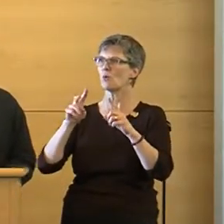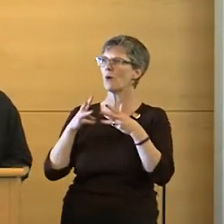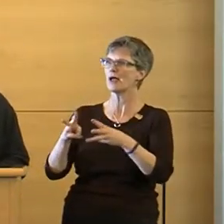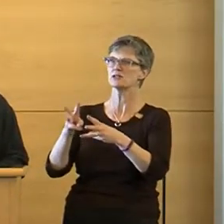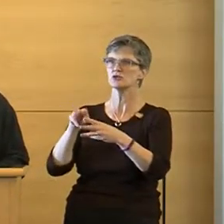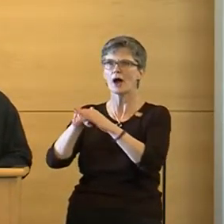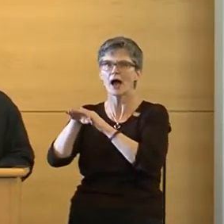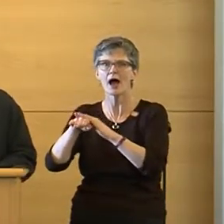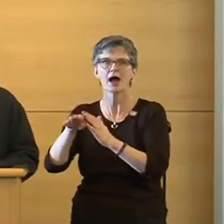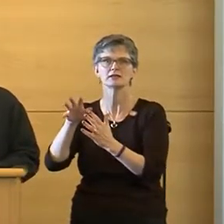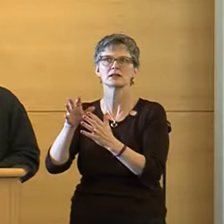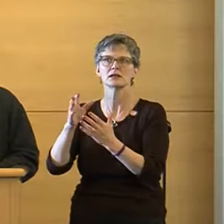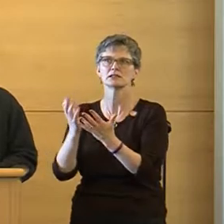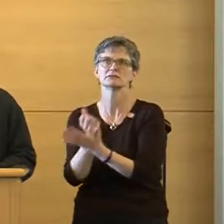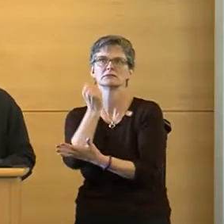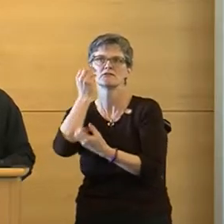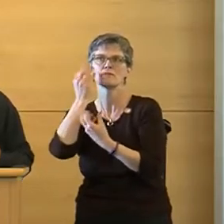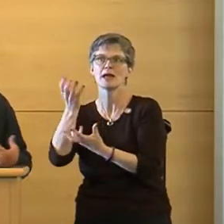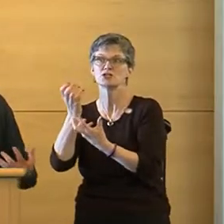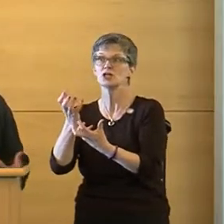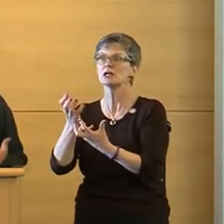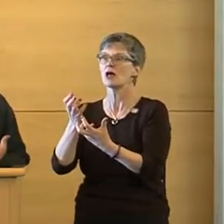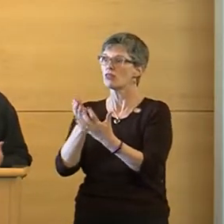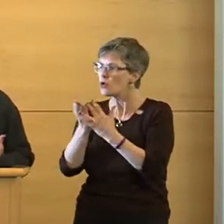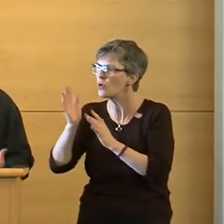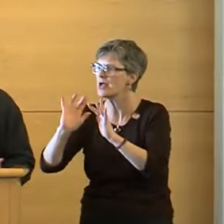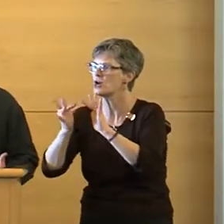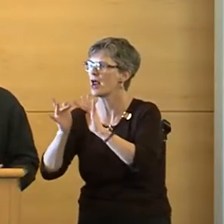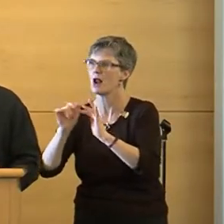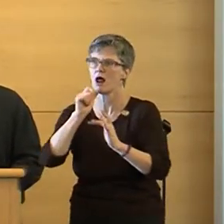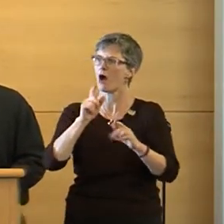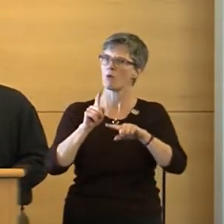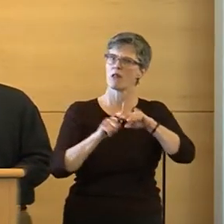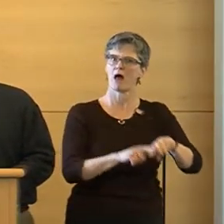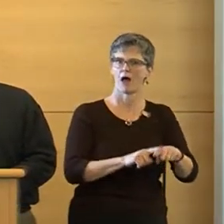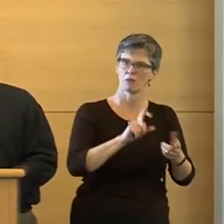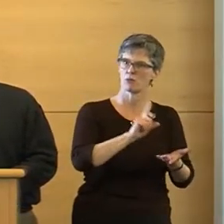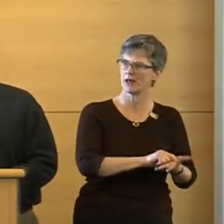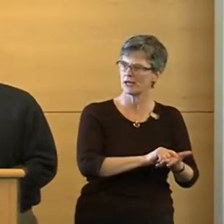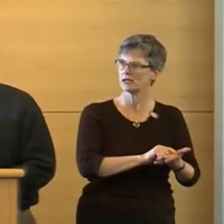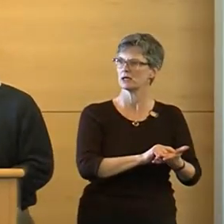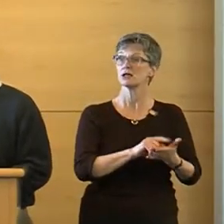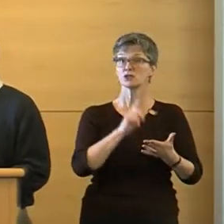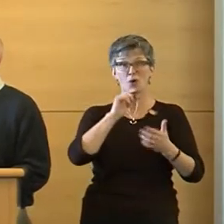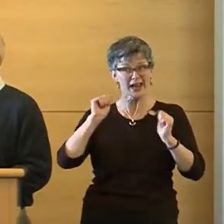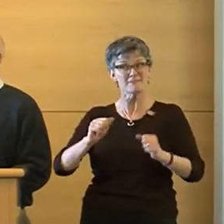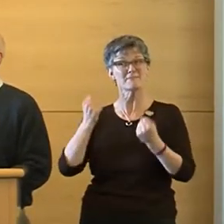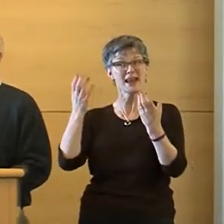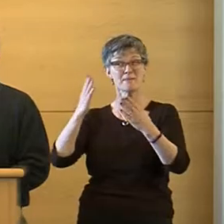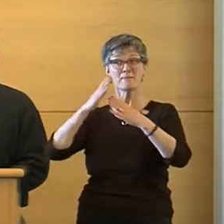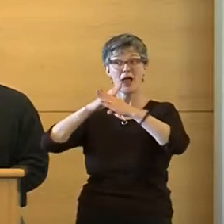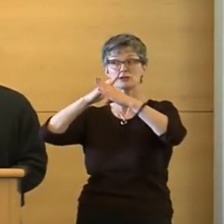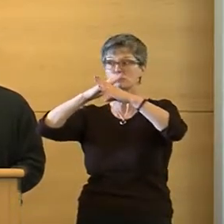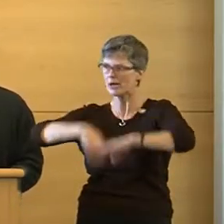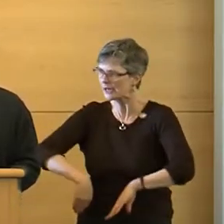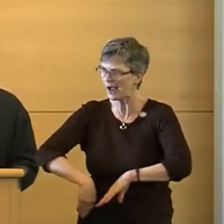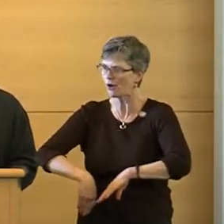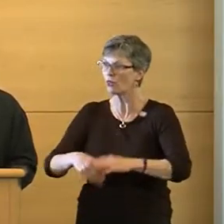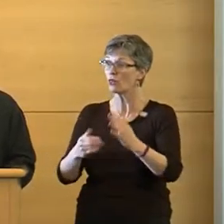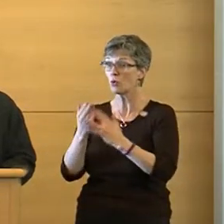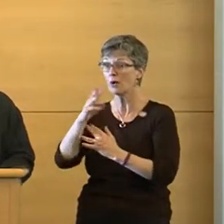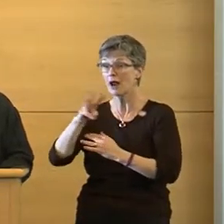a lot of potential to break down barriers for people who otherwise had been struggling with, you know, inaccessible print content and trying to